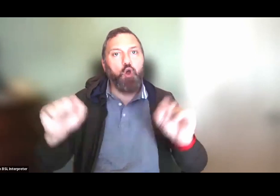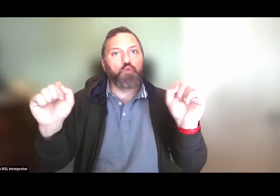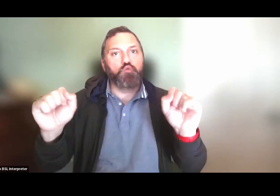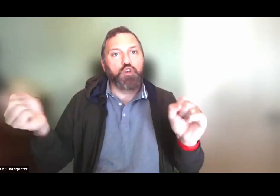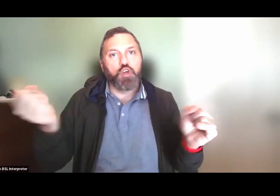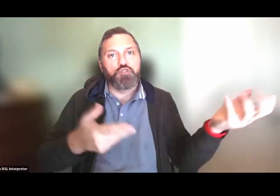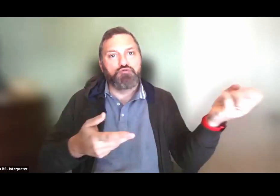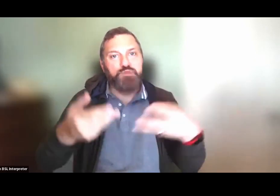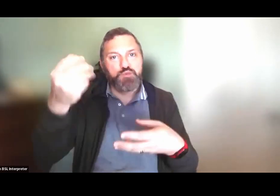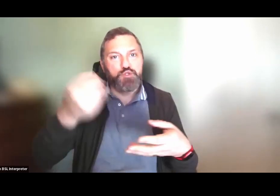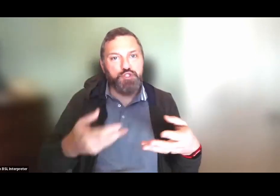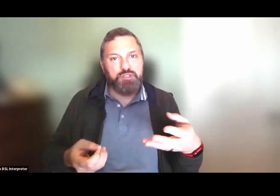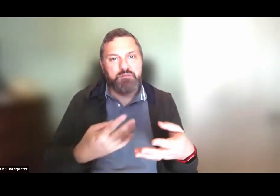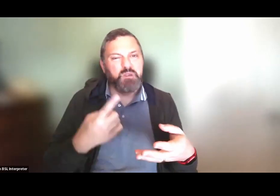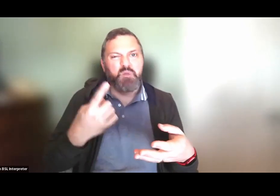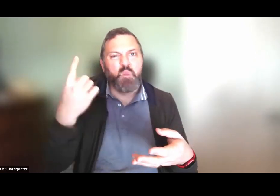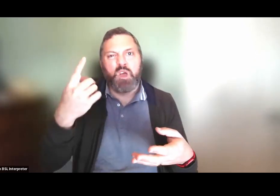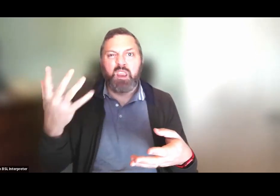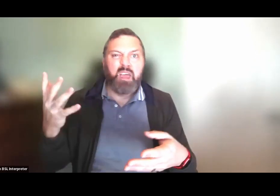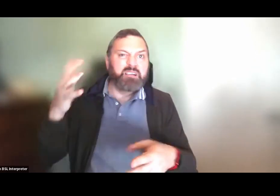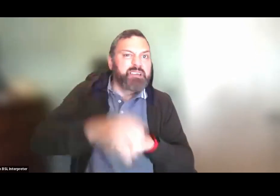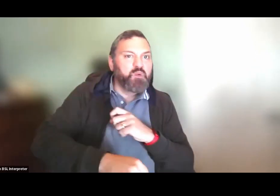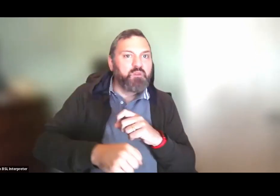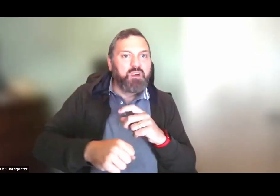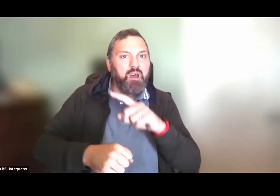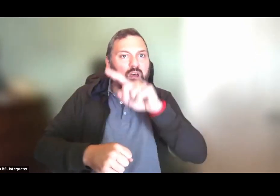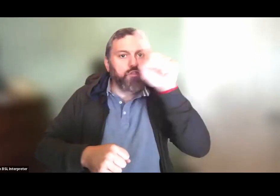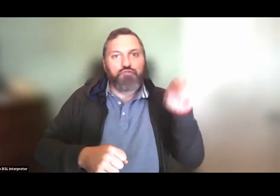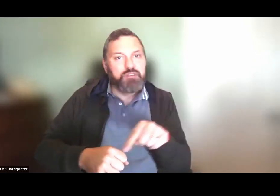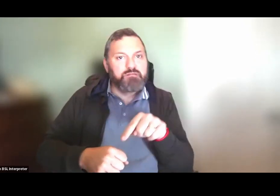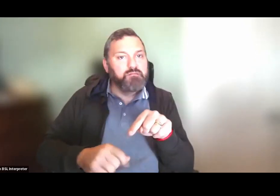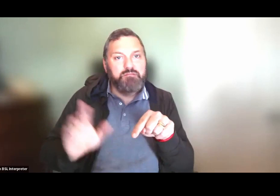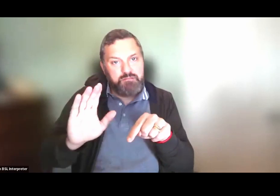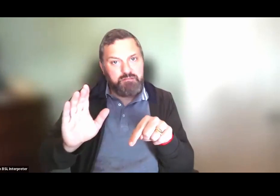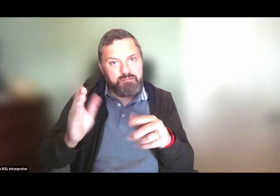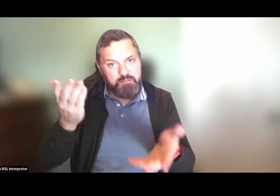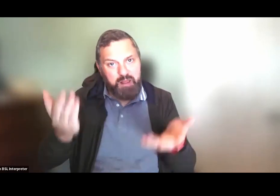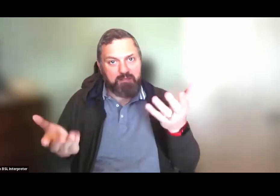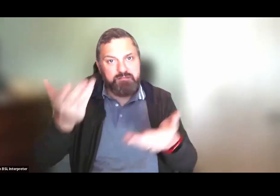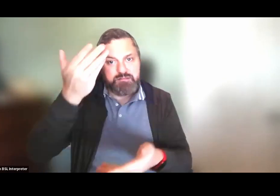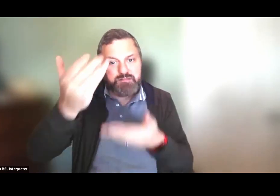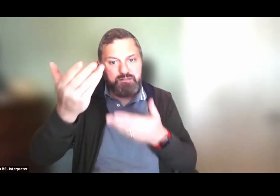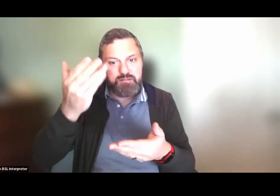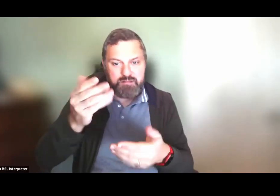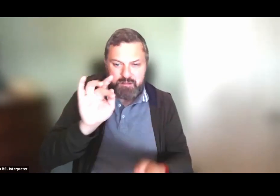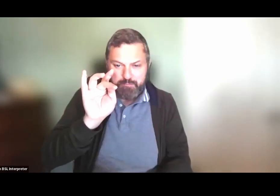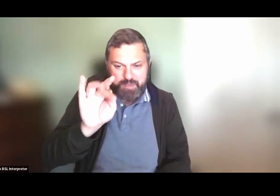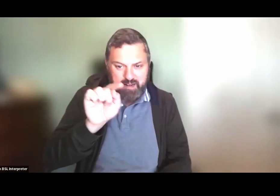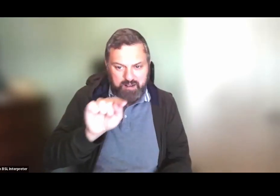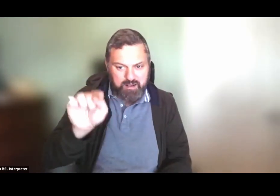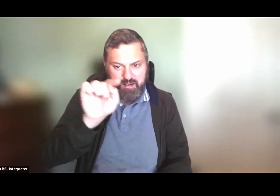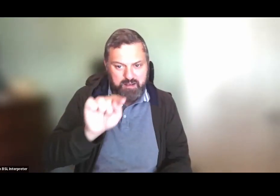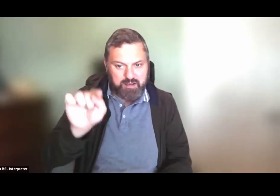of them should overwhelm or crowd out space for the rest. And then looking right inside, in the center, we have